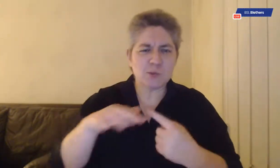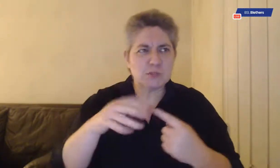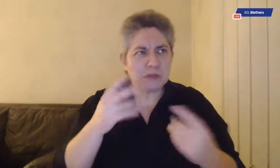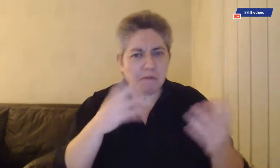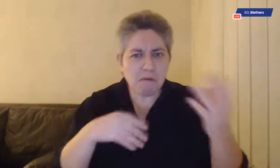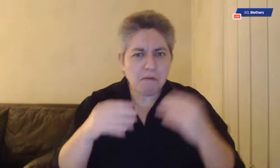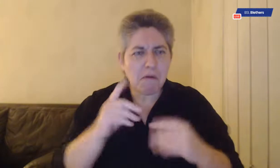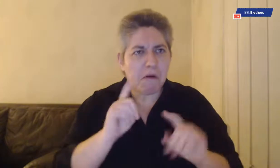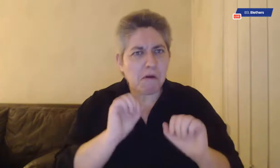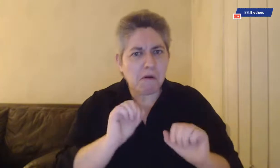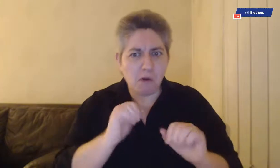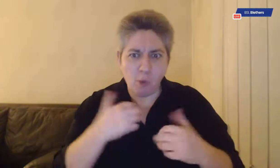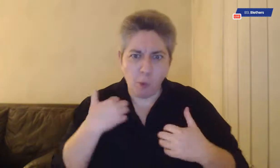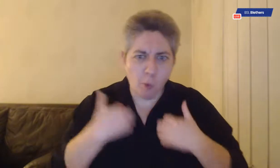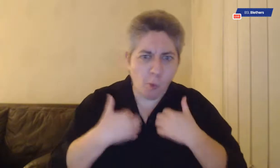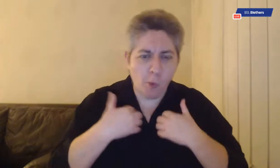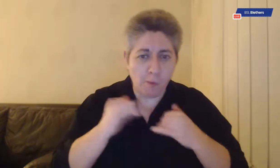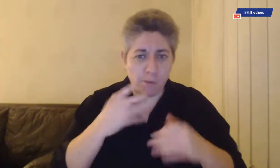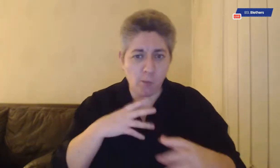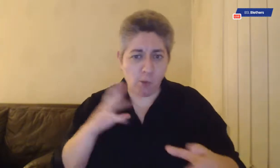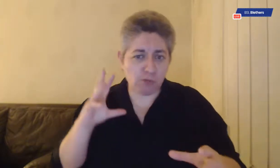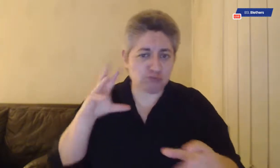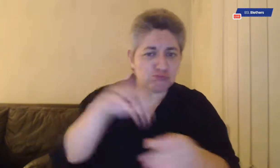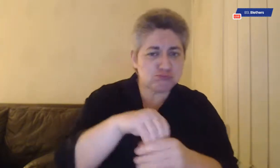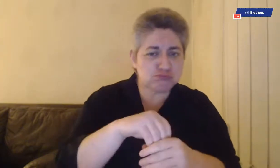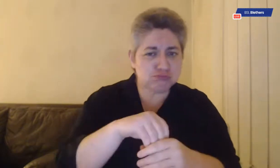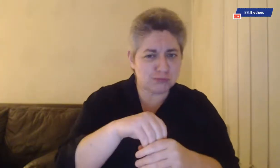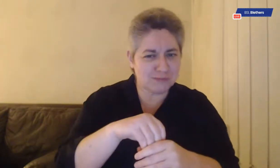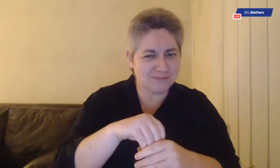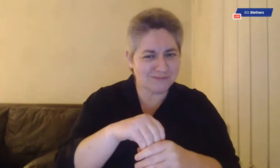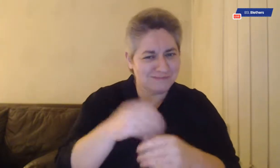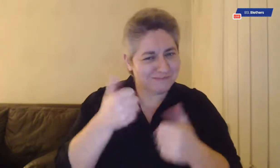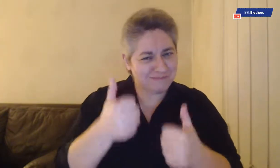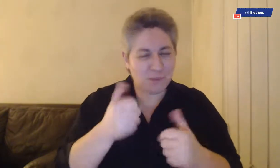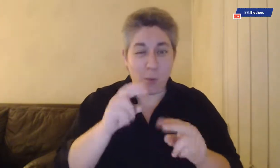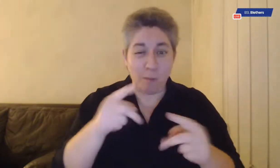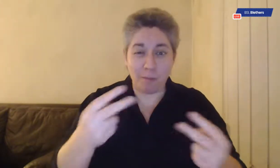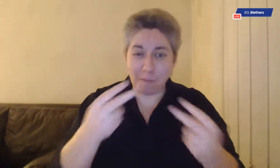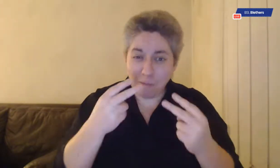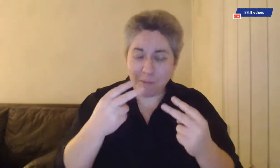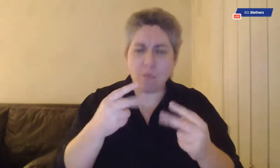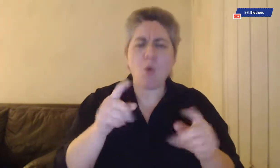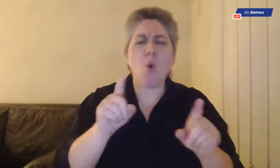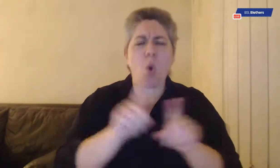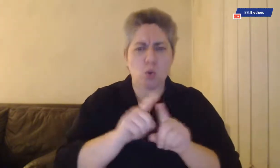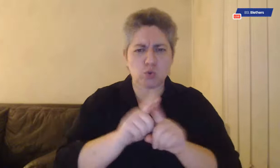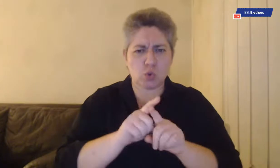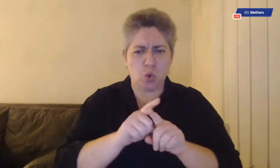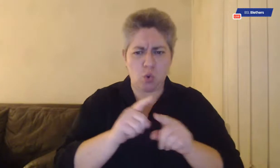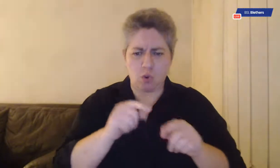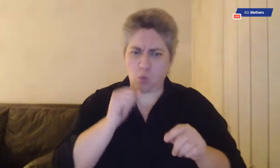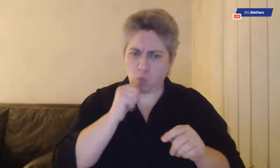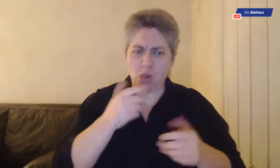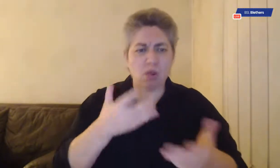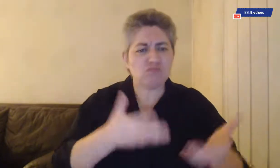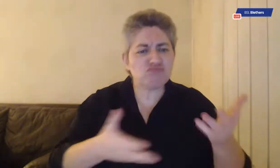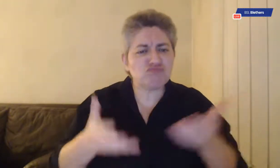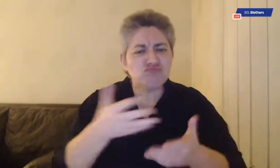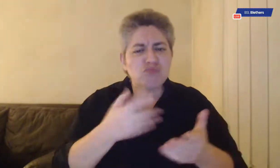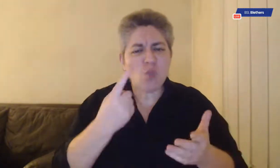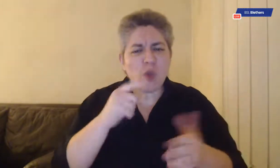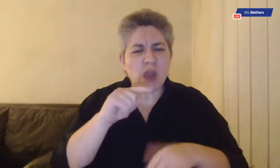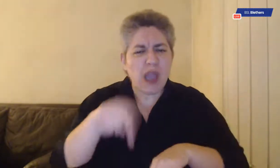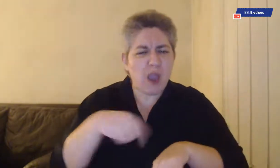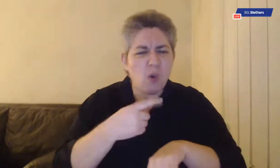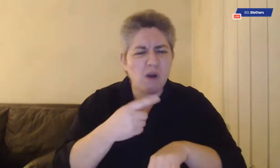now, Scotland really hasn't been involved, and we know that the information about what they've been doing has been spreading.